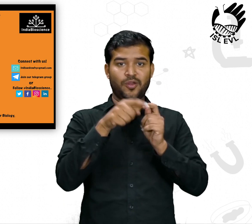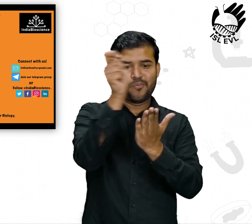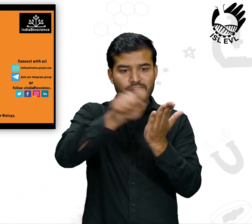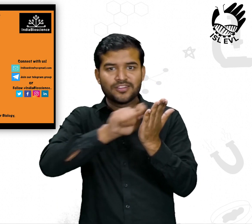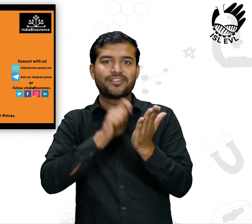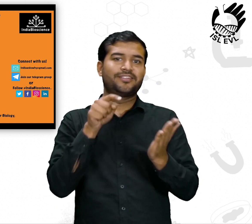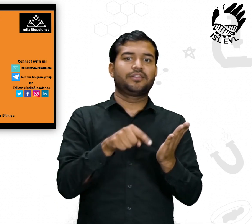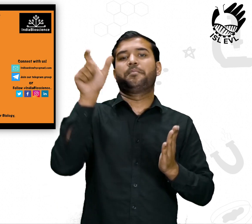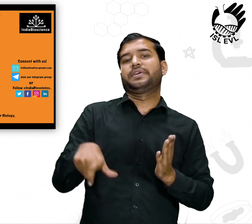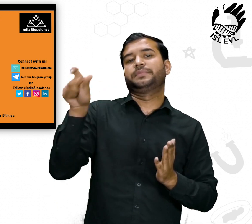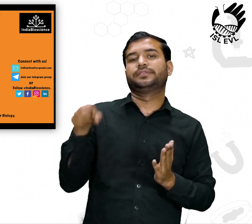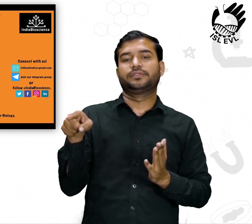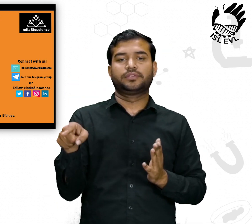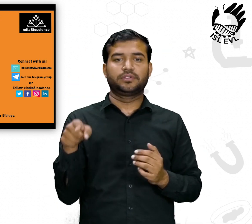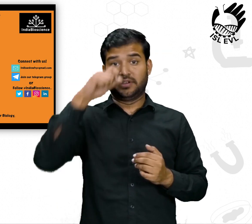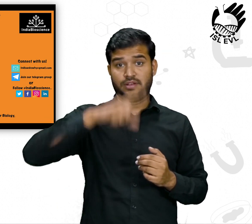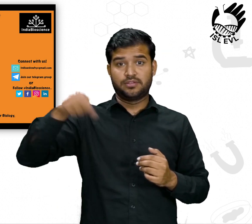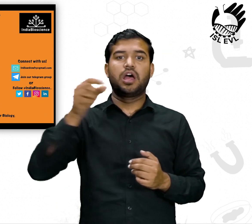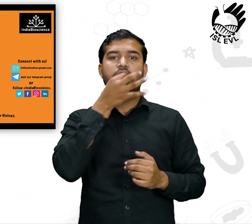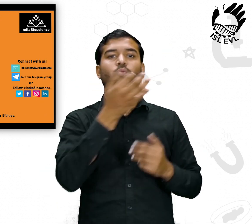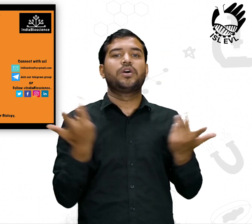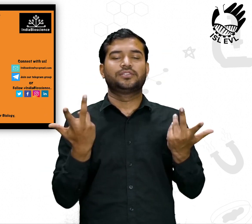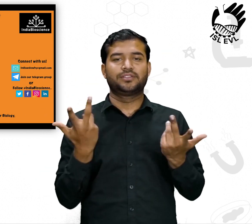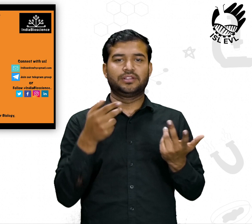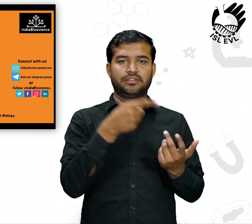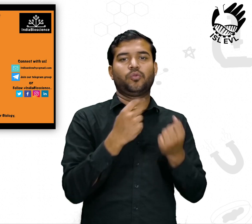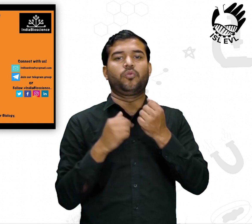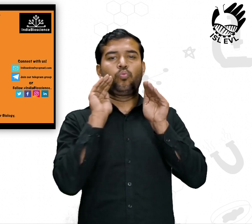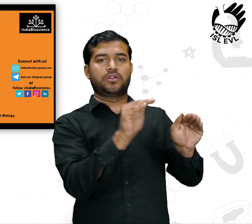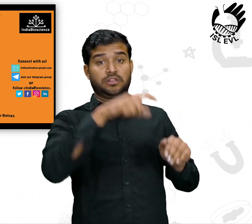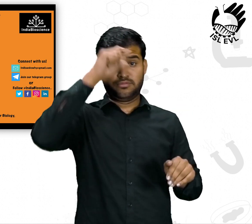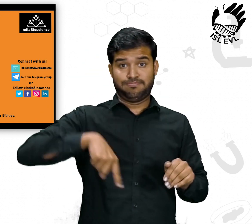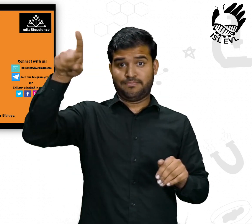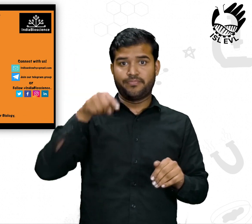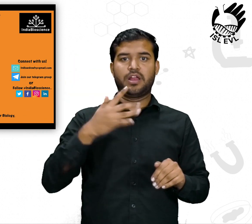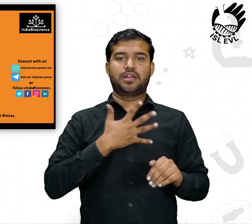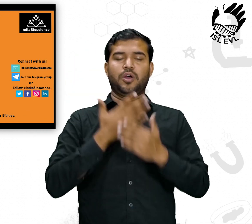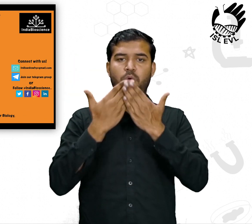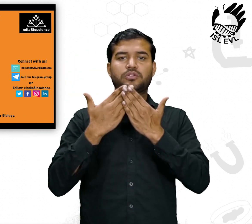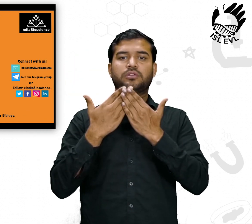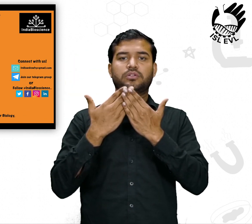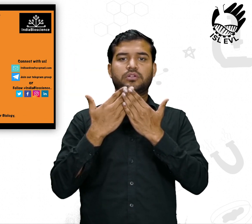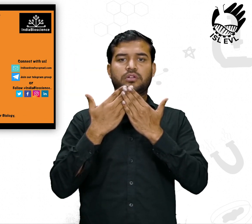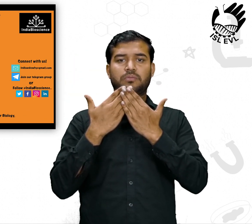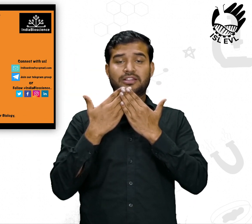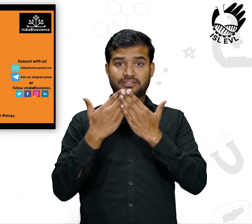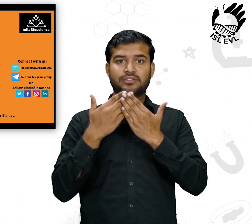Zibu edited this episode of the podcast and transcribed the interview segment. India Asks Why is supported by India Bioscience's